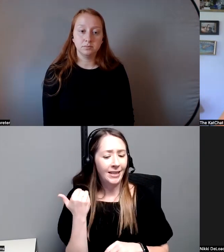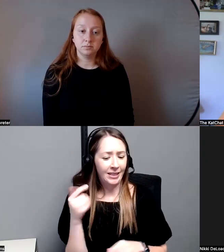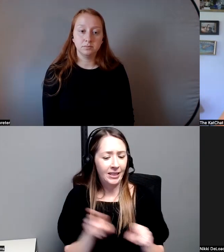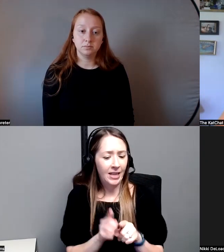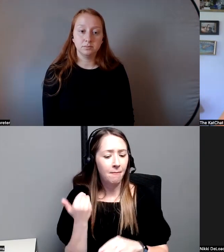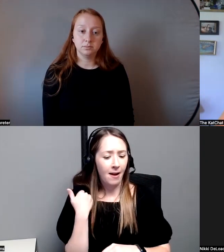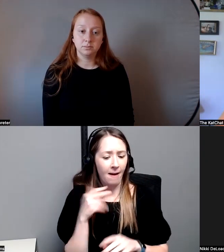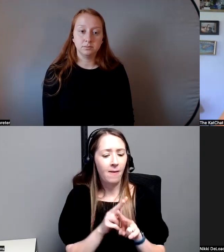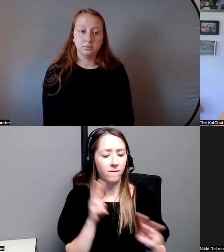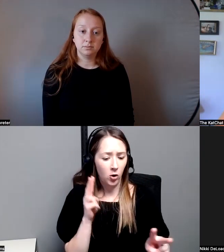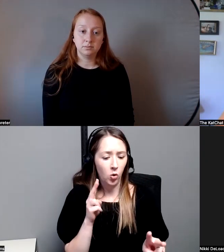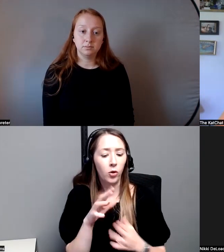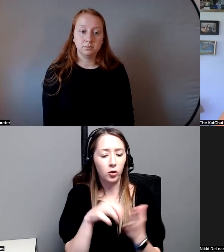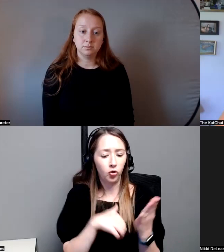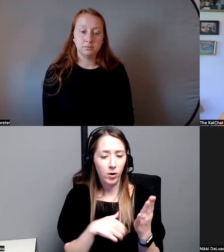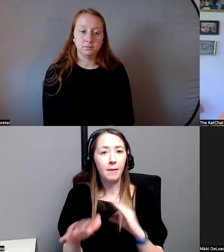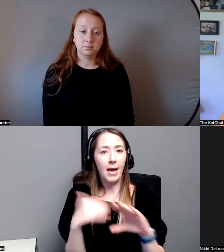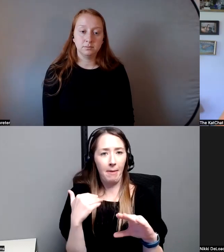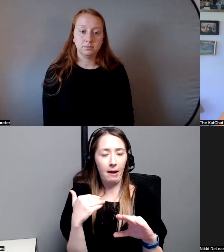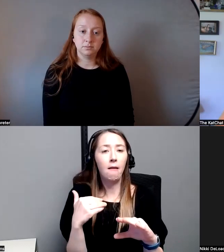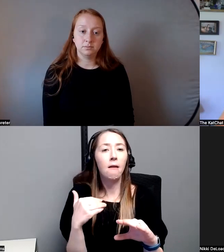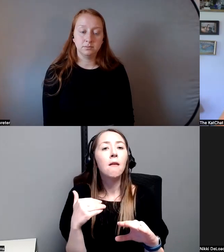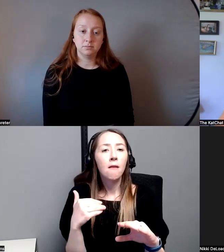that the script came in.